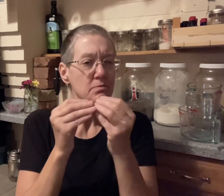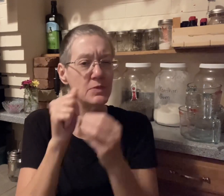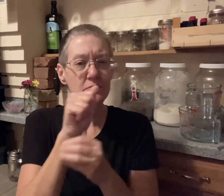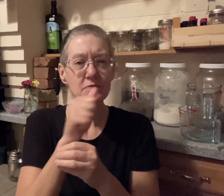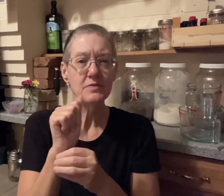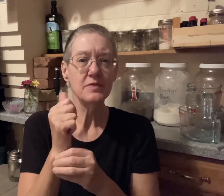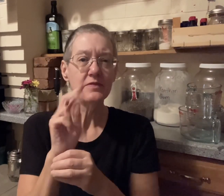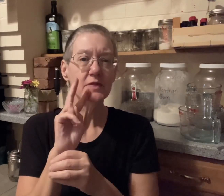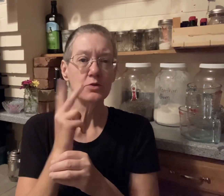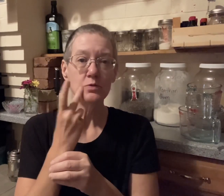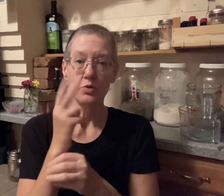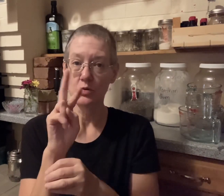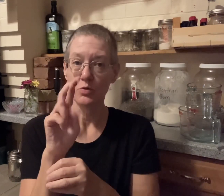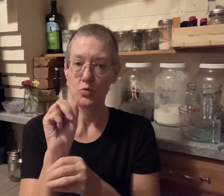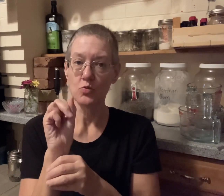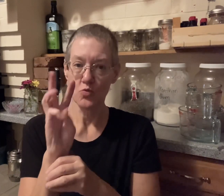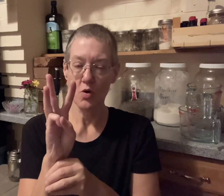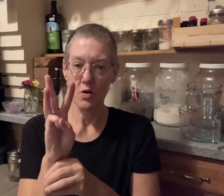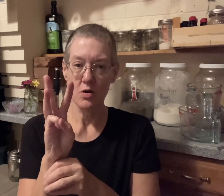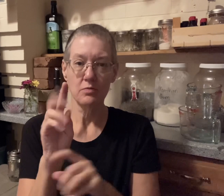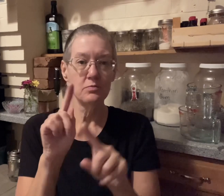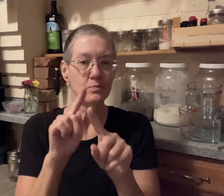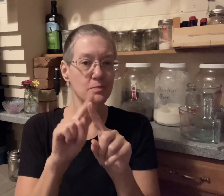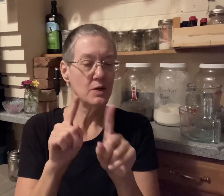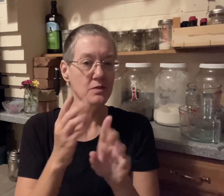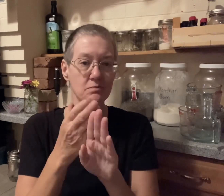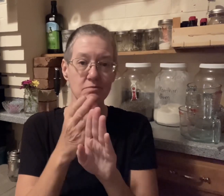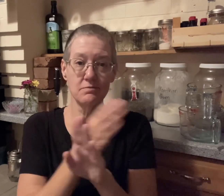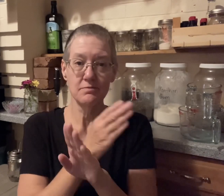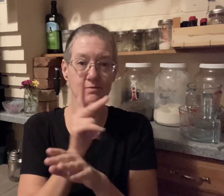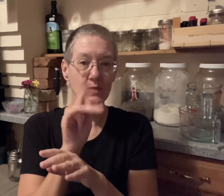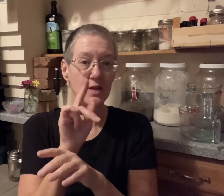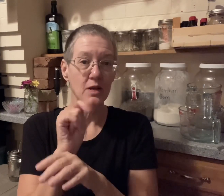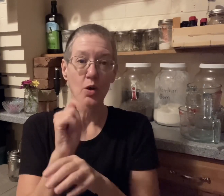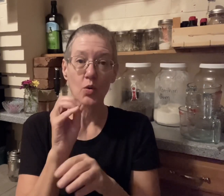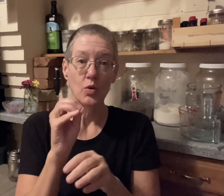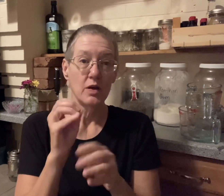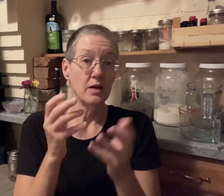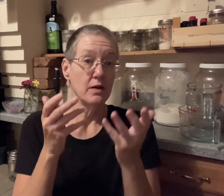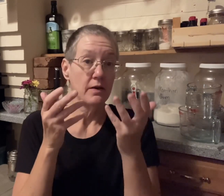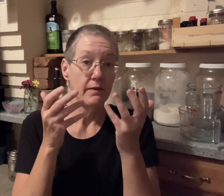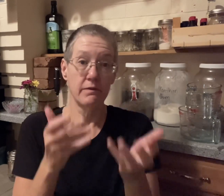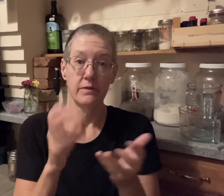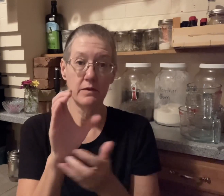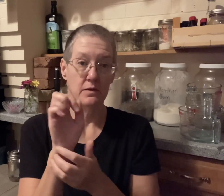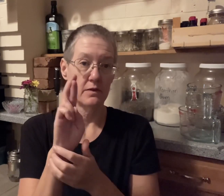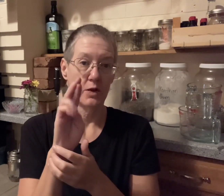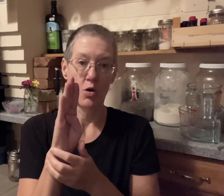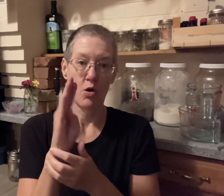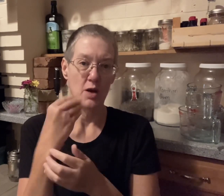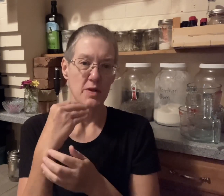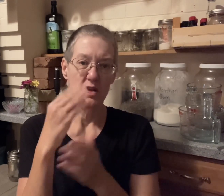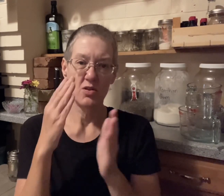will eat almost any raw vegetable in a salad. But before keto, he was a heavy carb